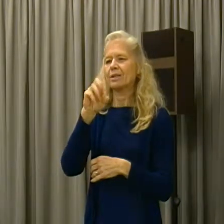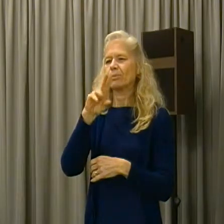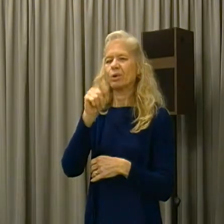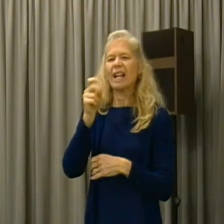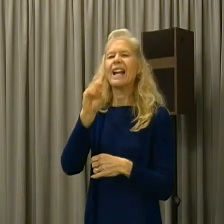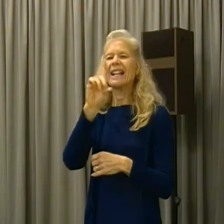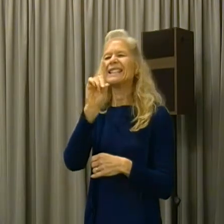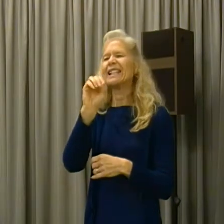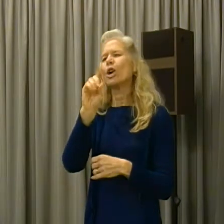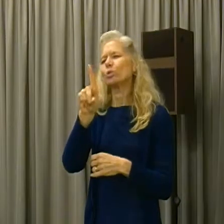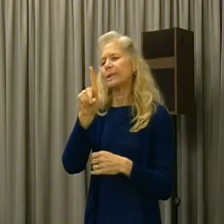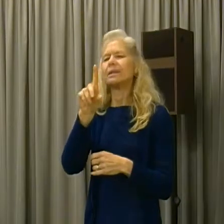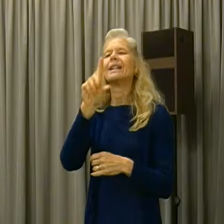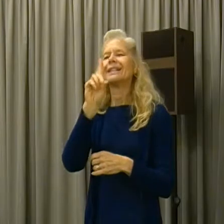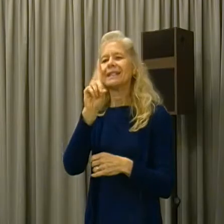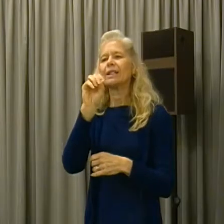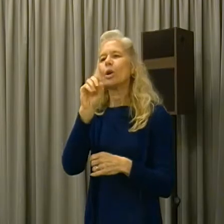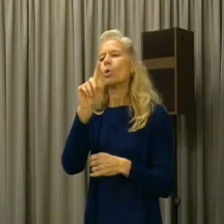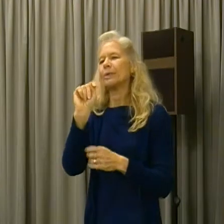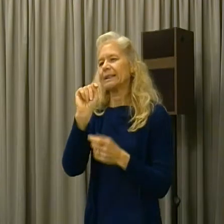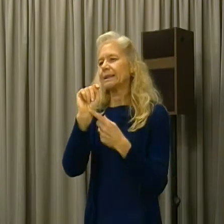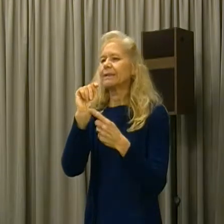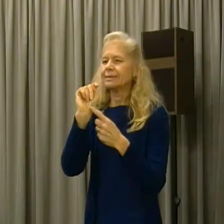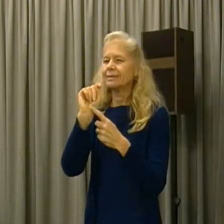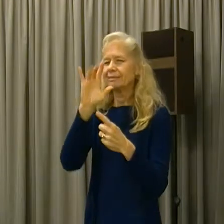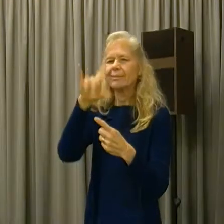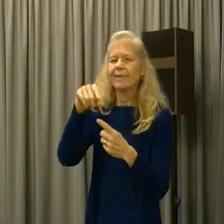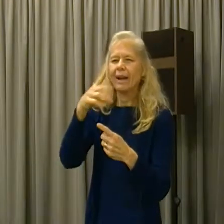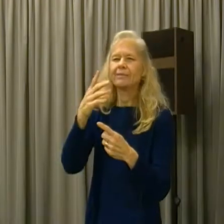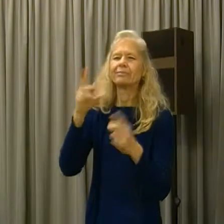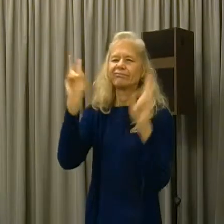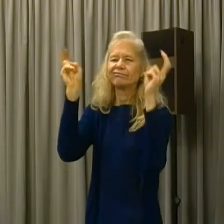in alcohol-related highway crashes in the United States.